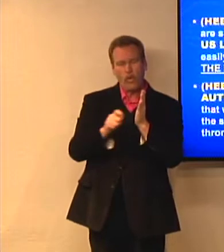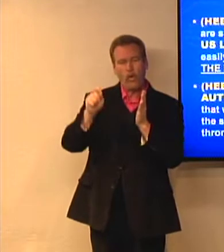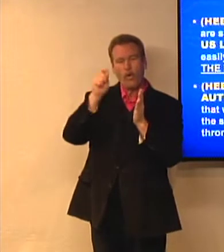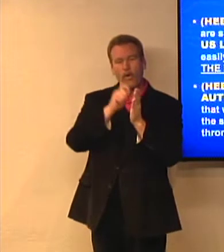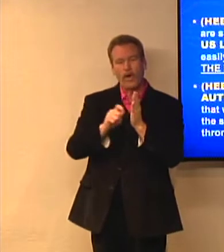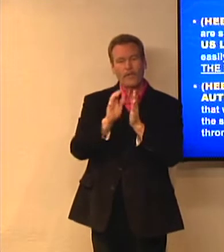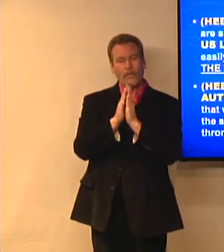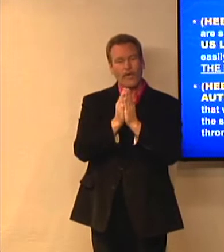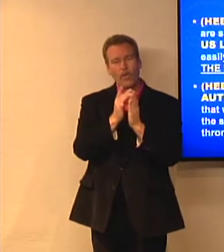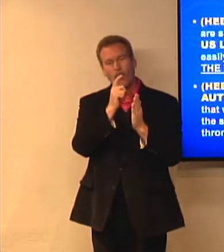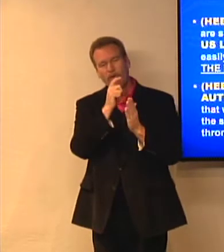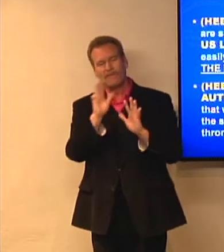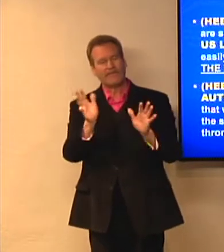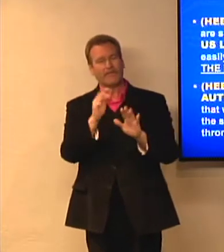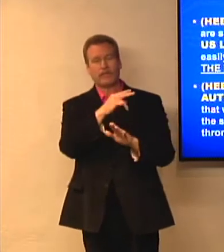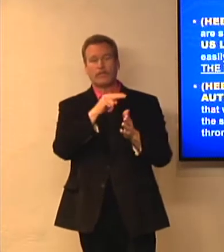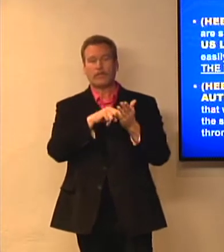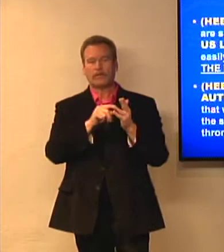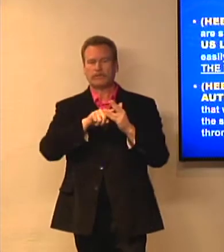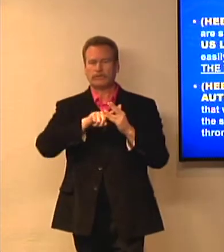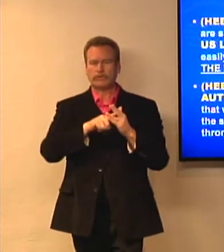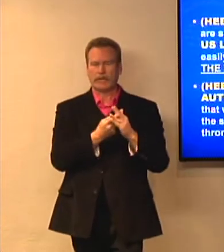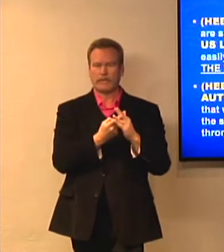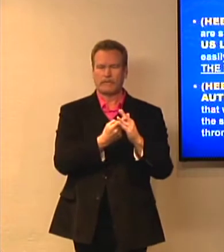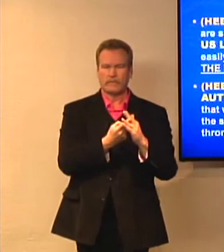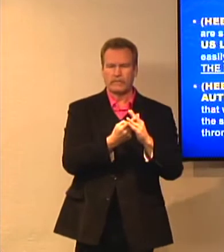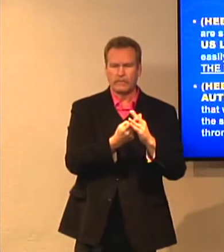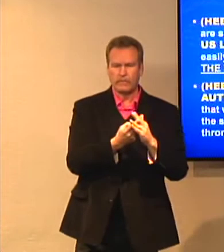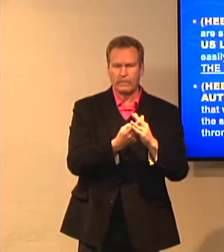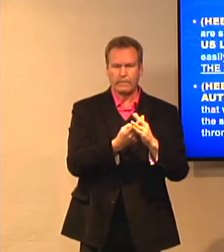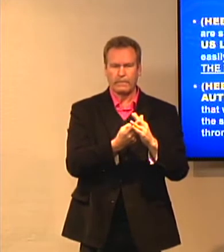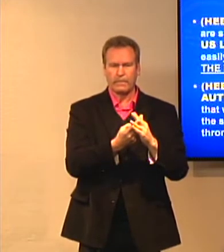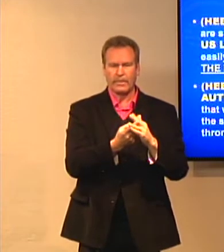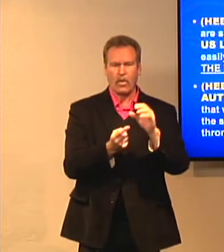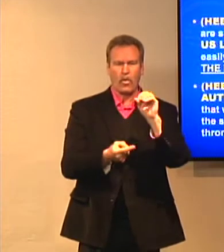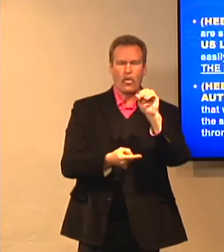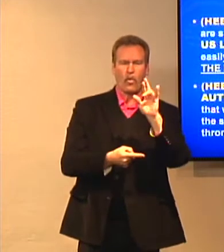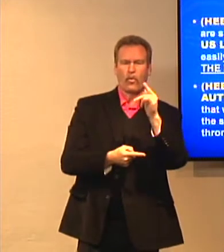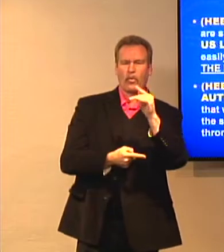Author doesn't mean the person who wrote a book, but it means the initiator.